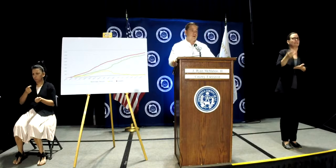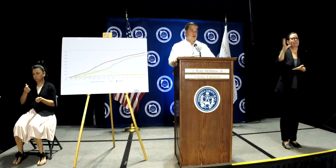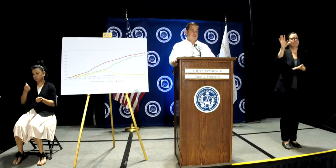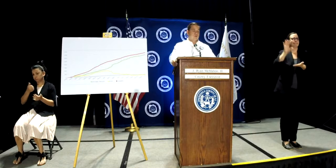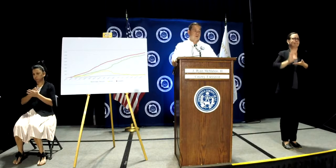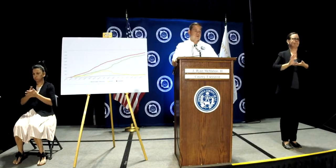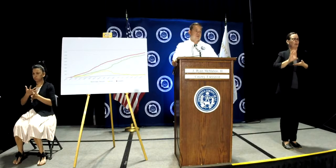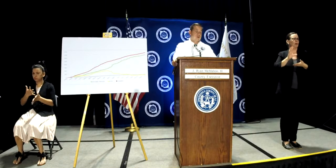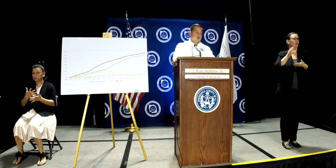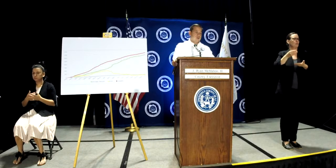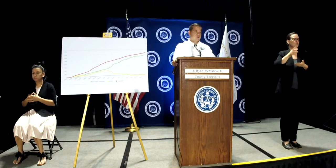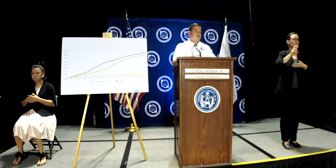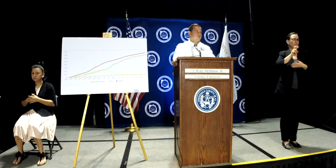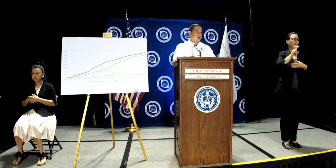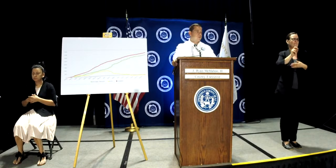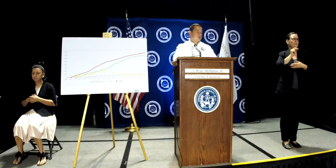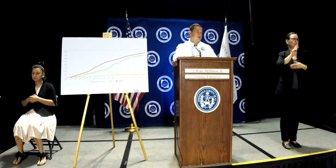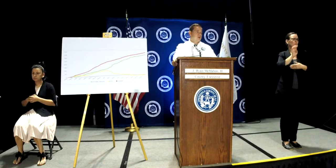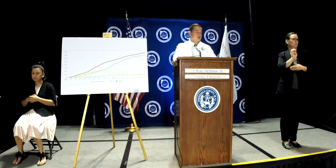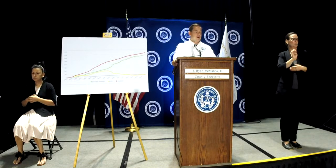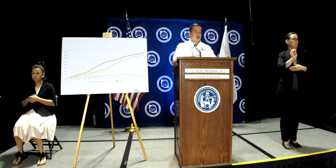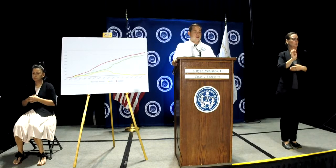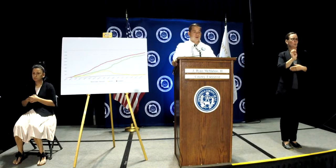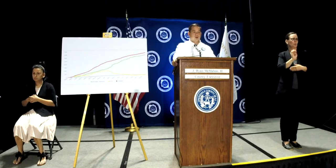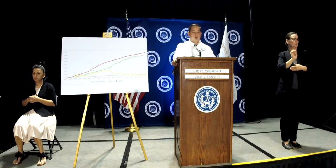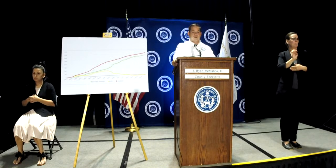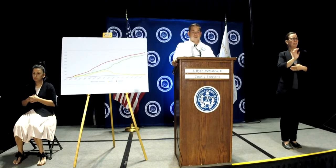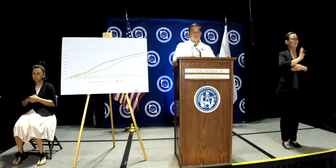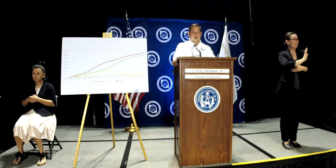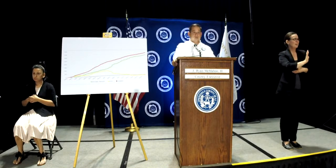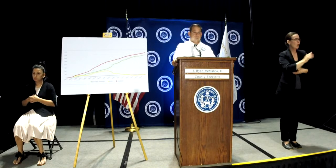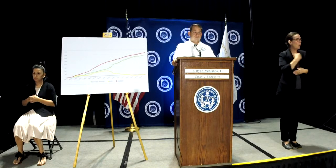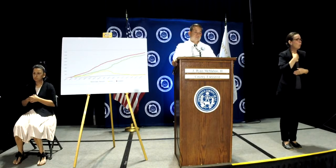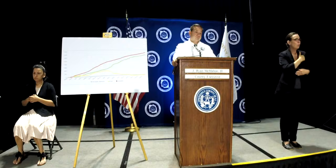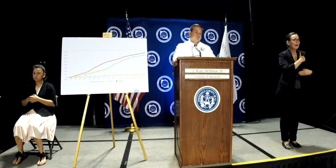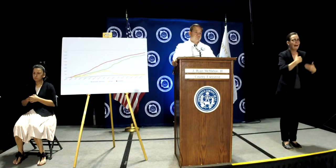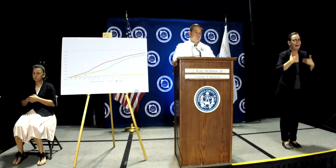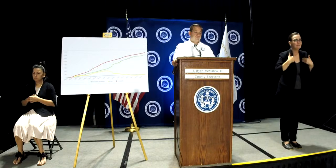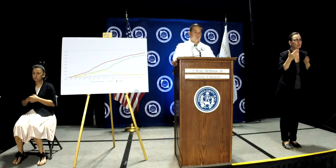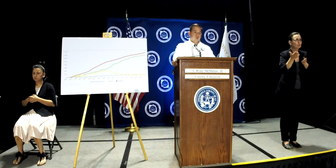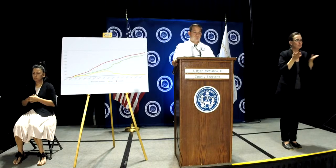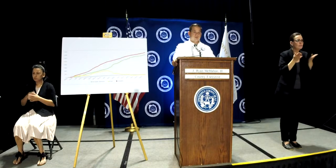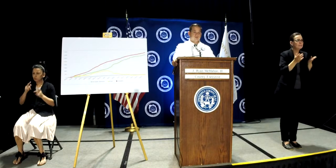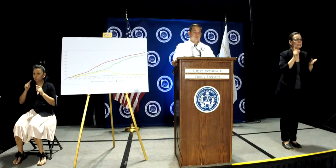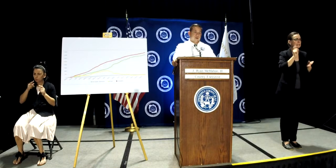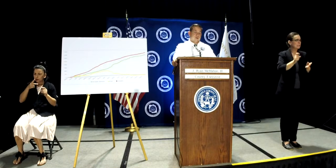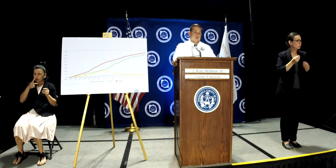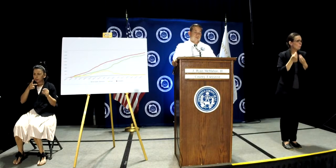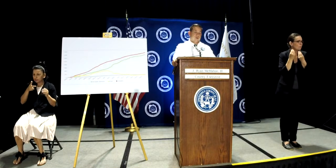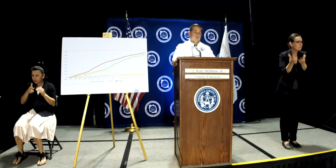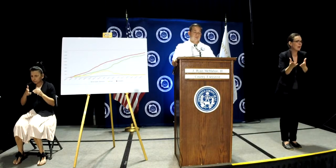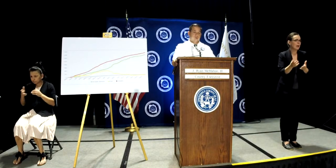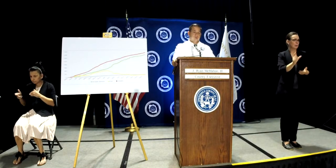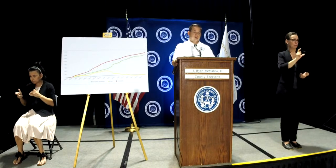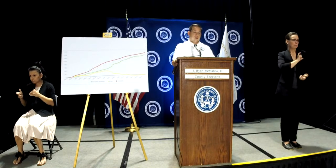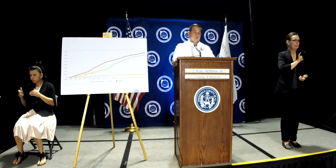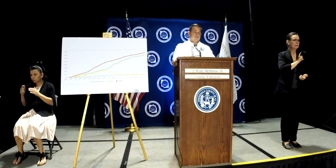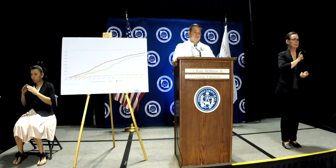cutting our probation, you're cutting our children family, you're cutting our emergency management. That's the reality.